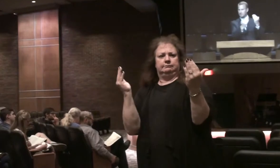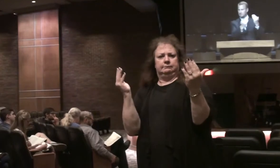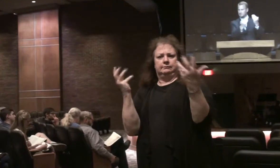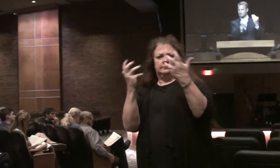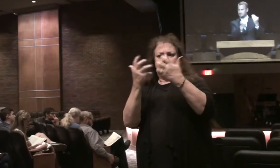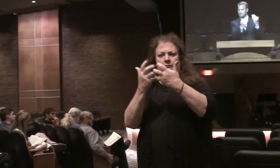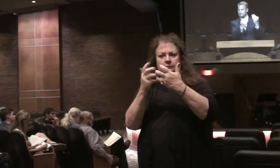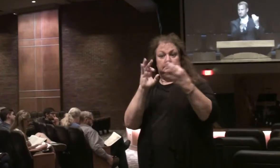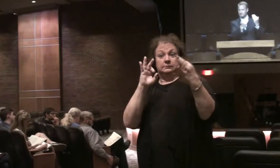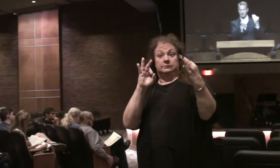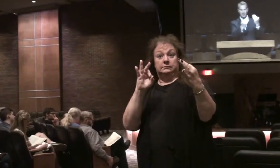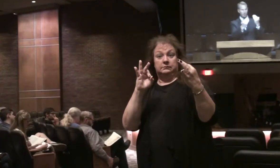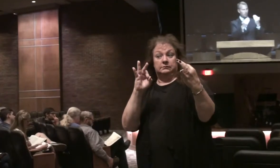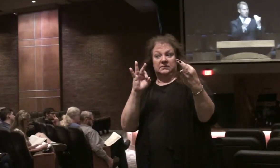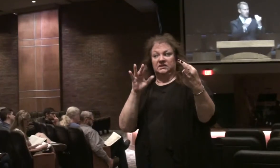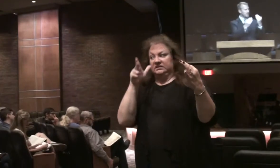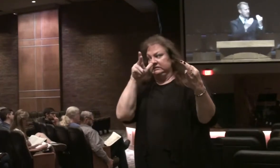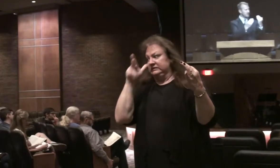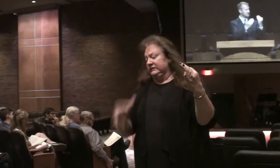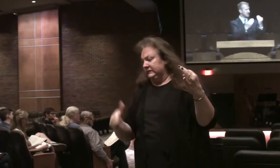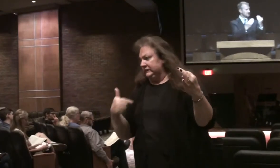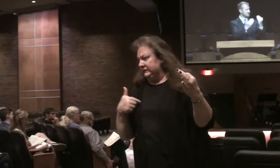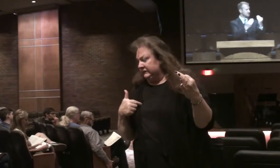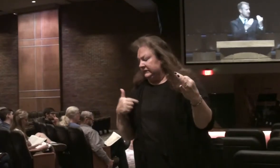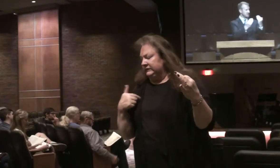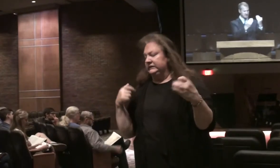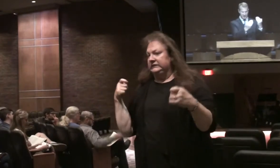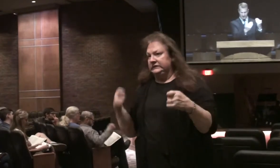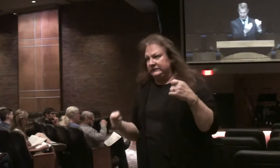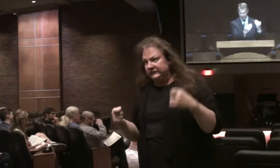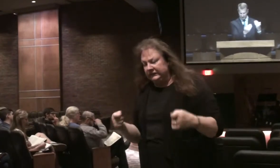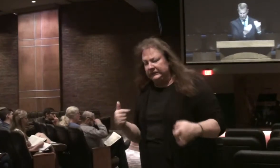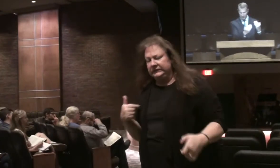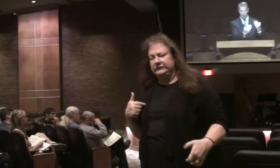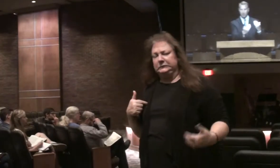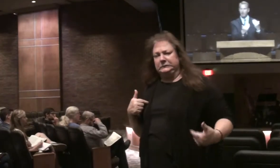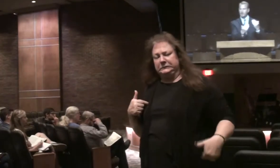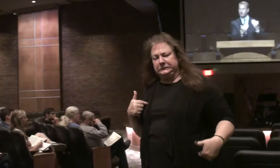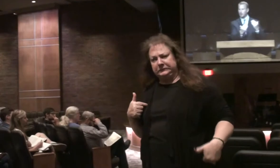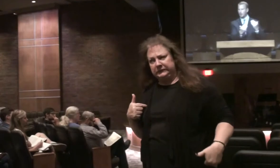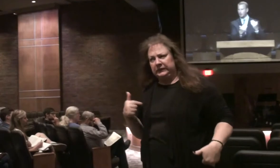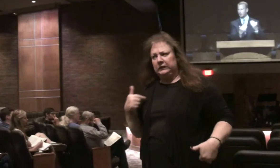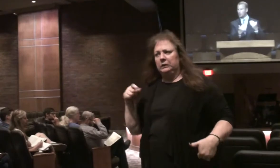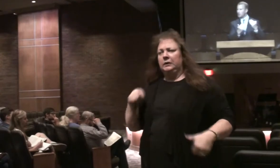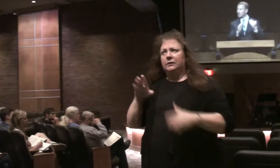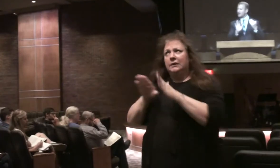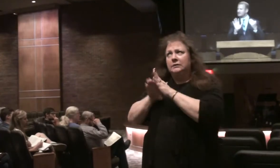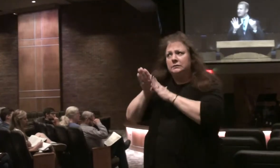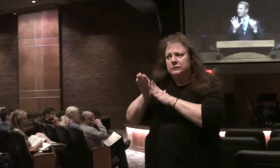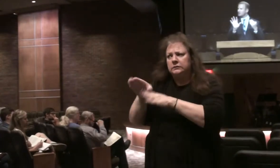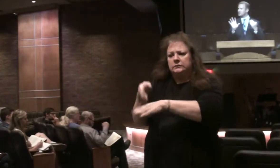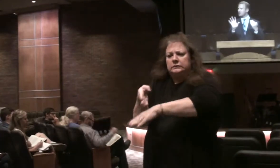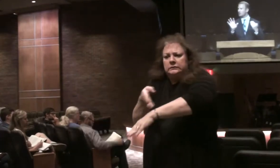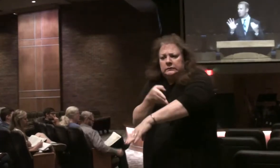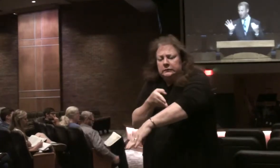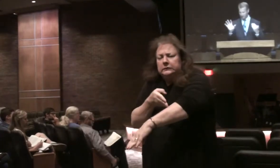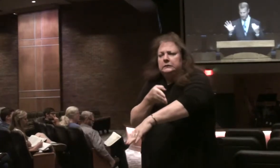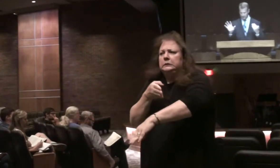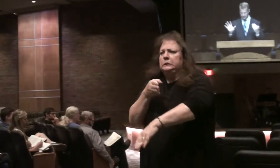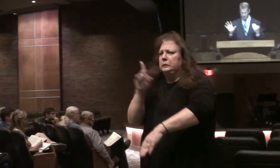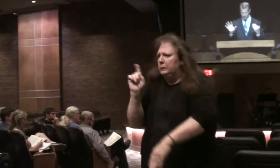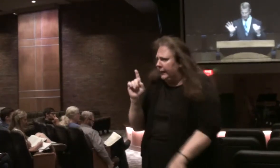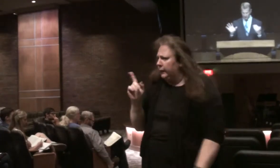doing? Do I need to make any changes, any adjustments? What do I need to grow? What do I need to excel still